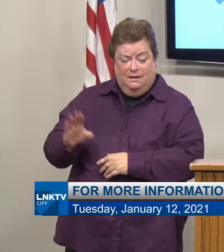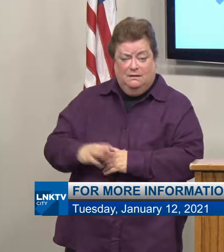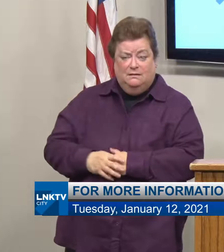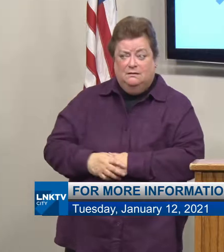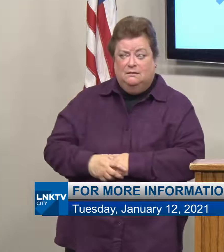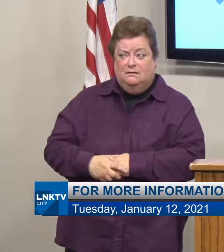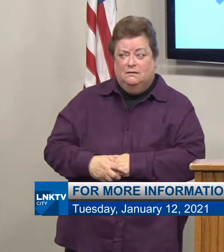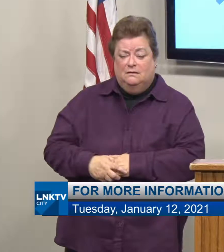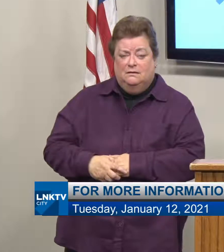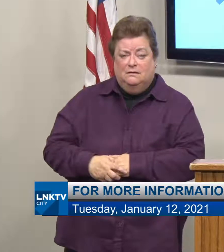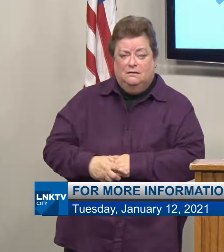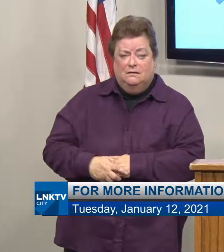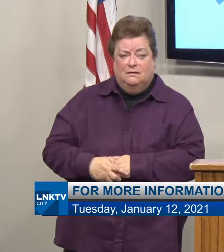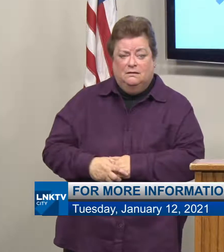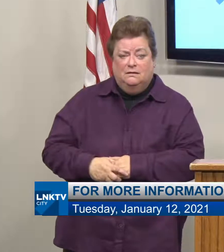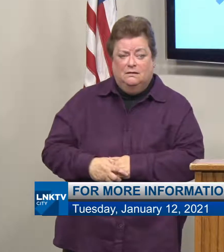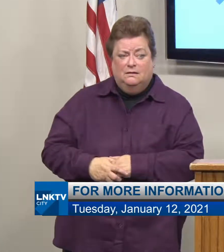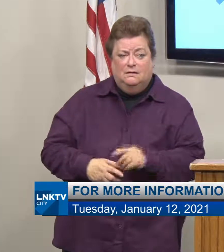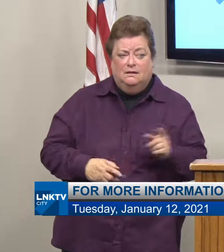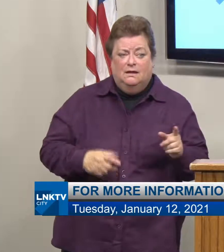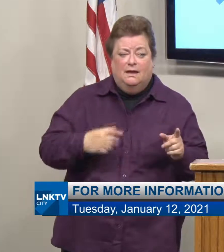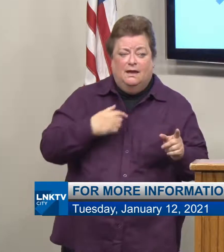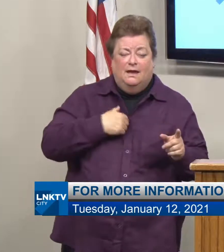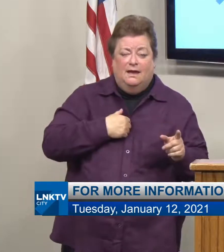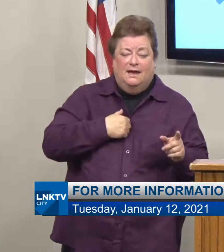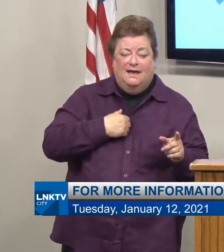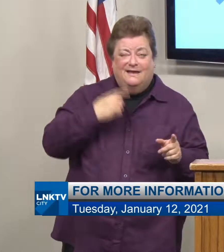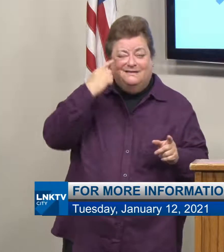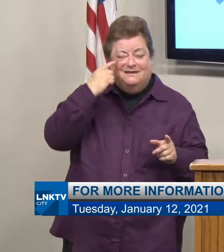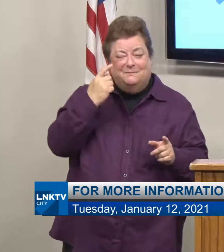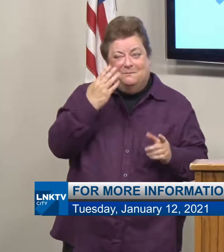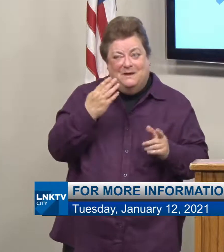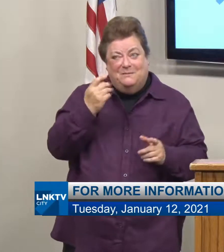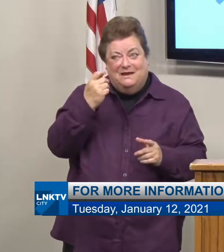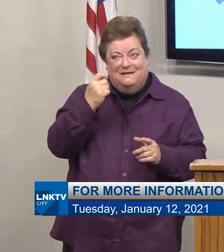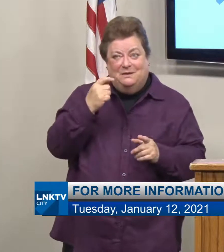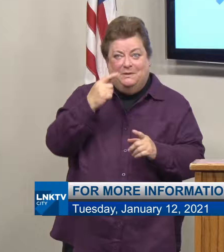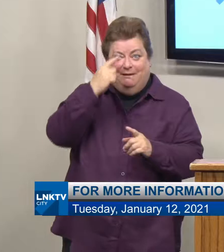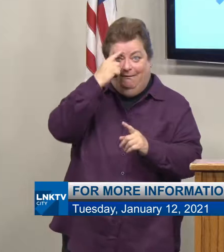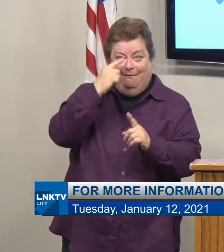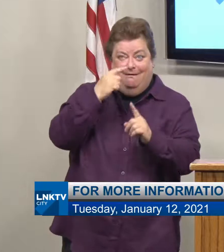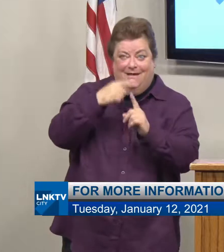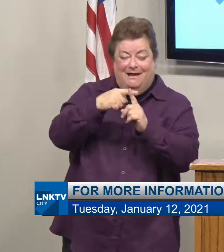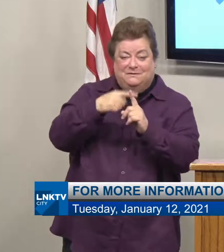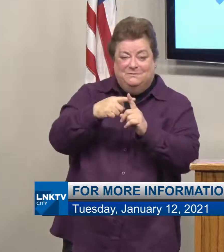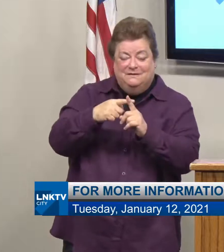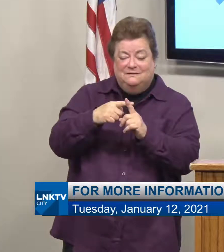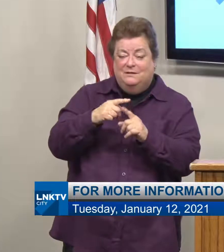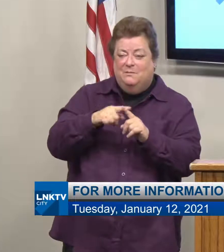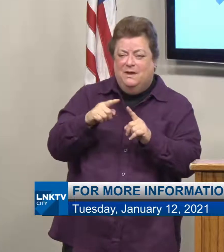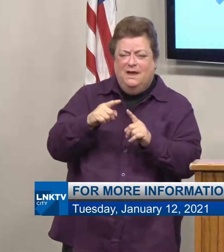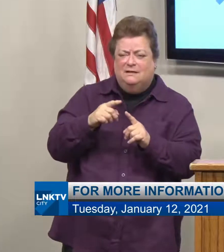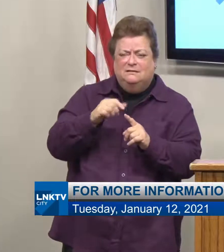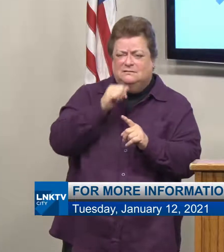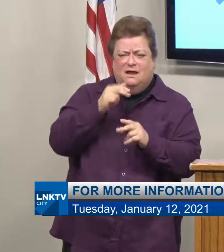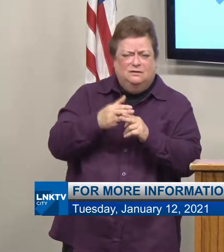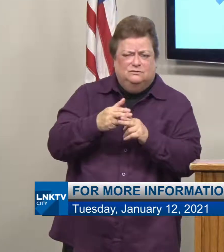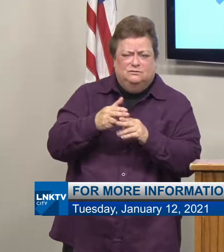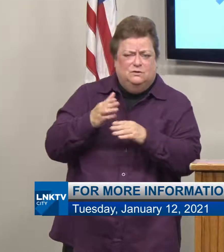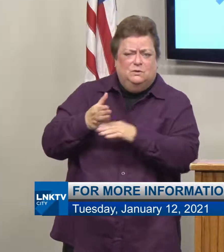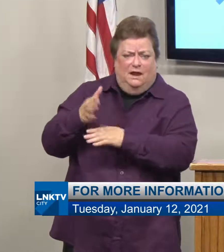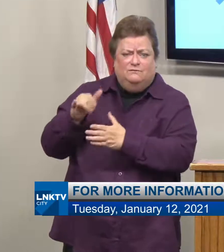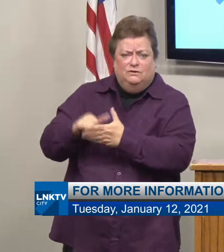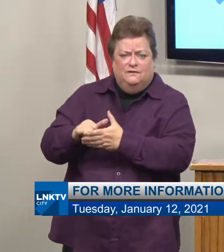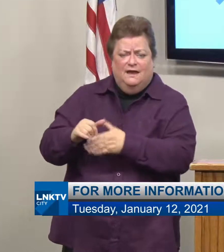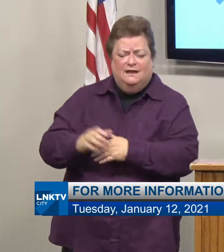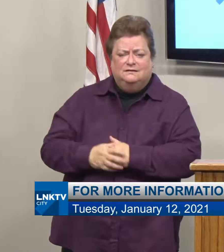You know, I think that'd be a little optimistic, but hopefully not too far after that.